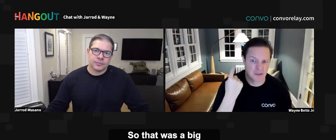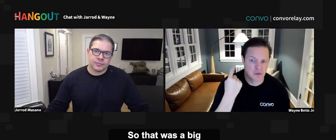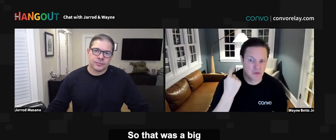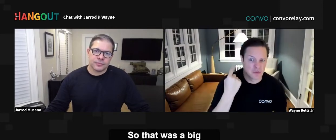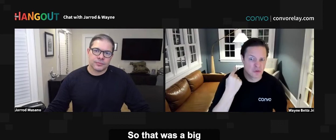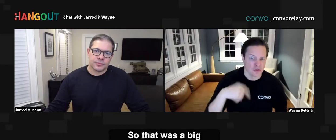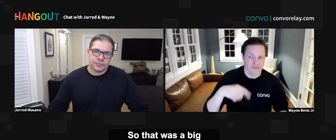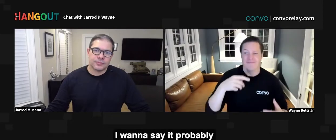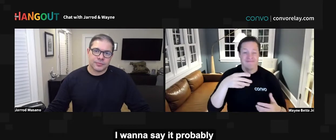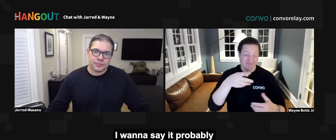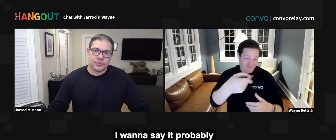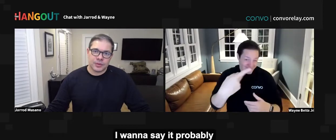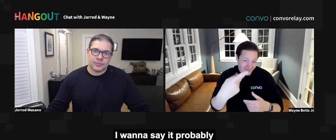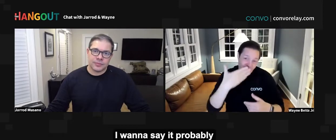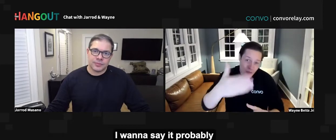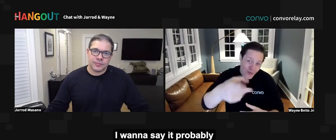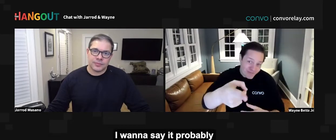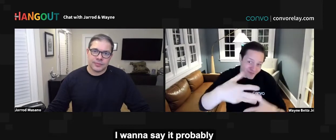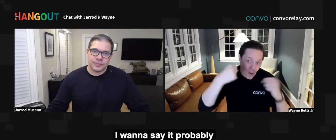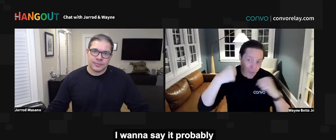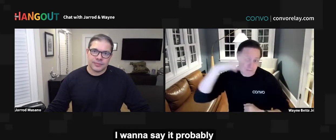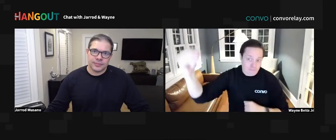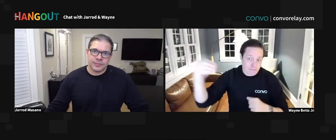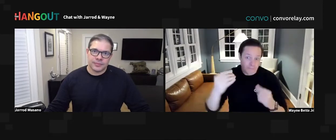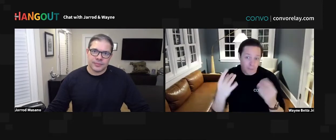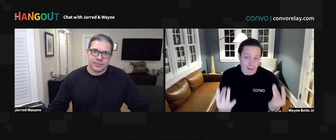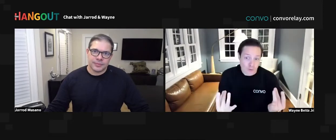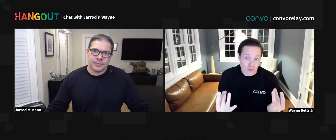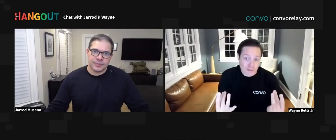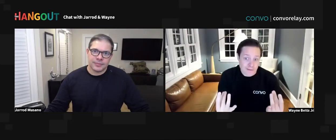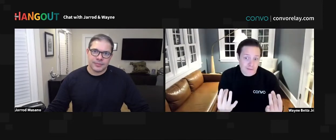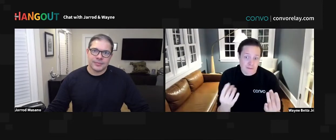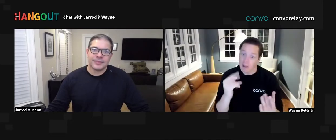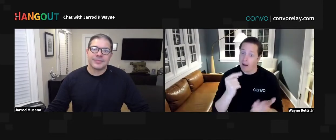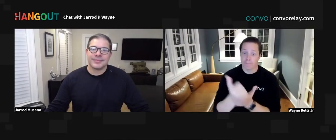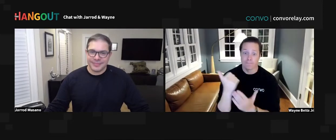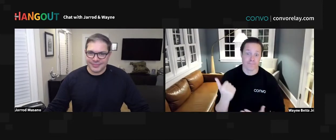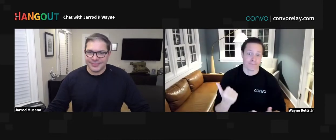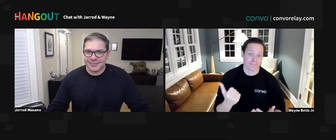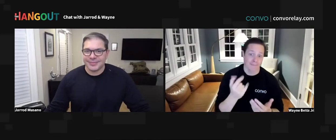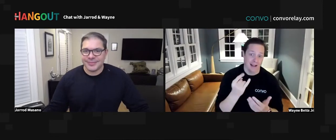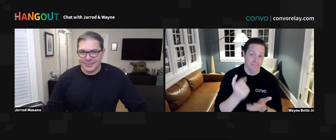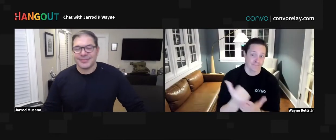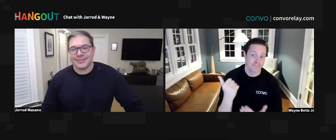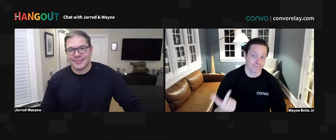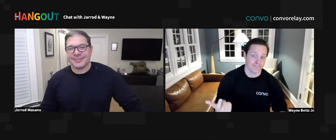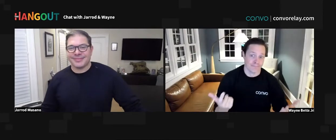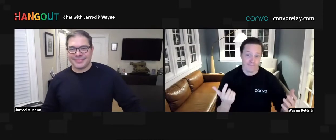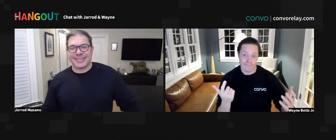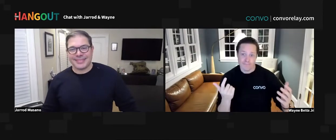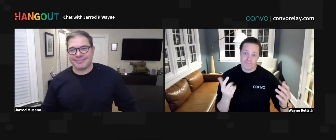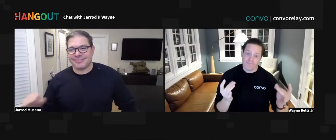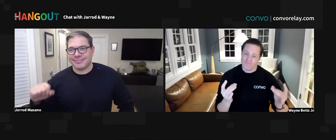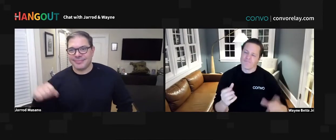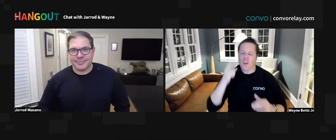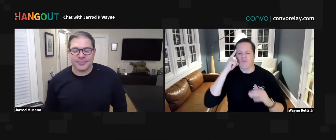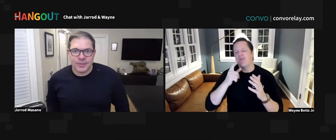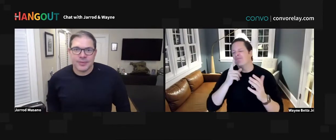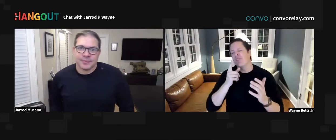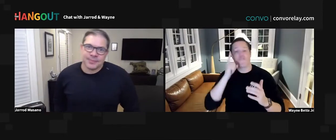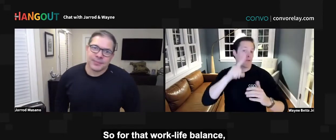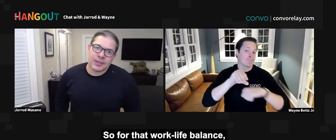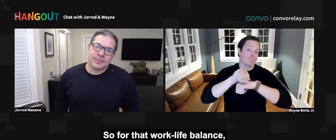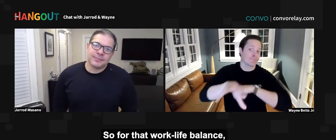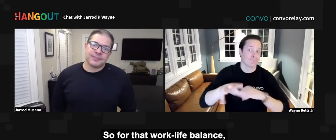that was a big breaking moment for me. I want to say it probably occurred last year. And thanks to you, you took me out and meditated. I have to say it